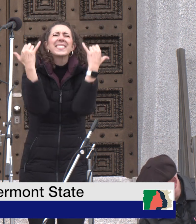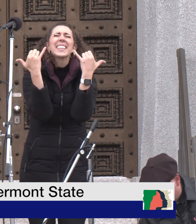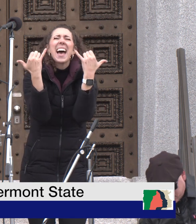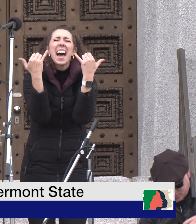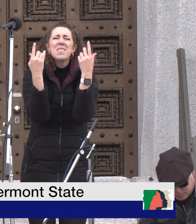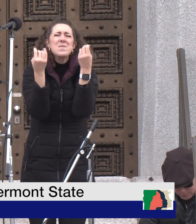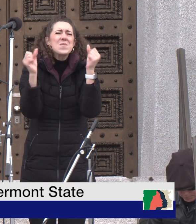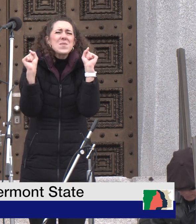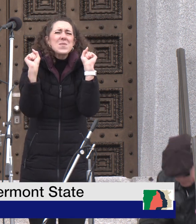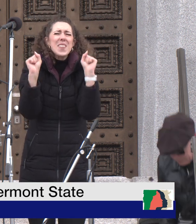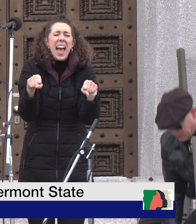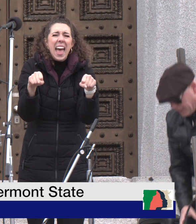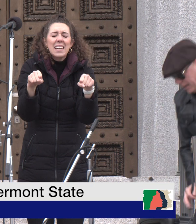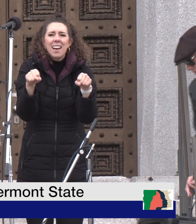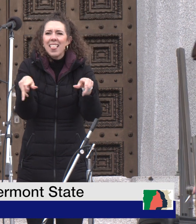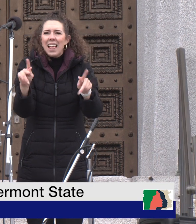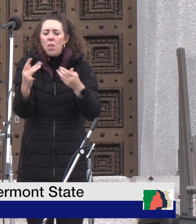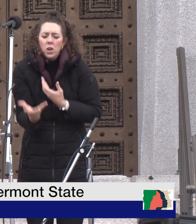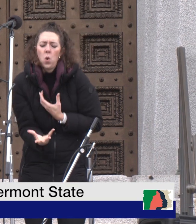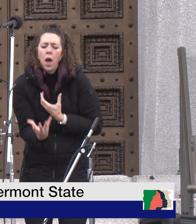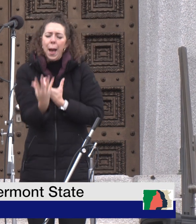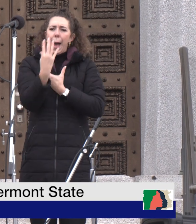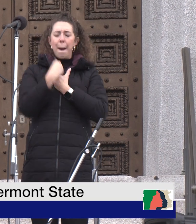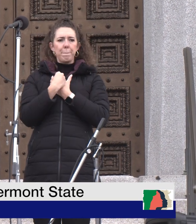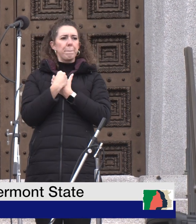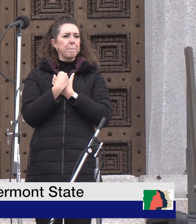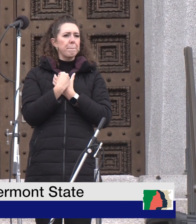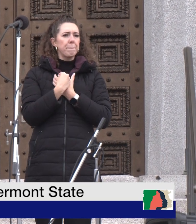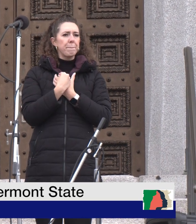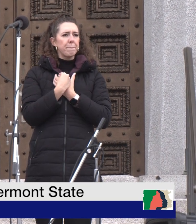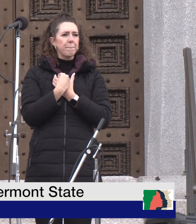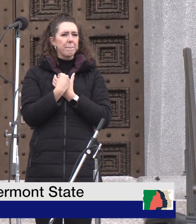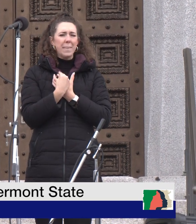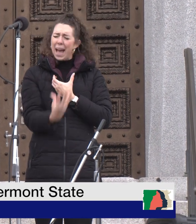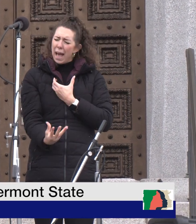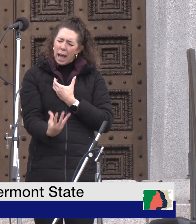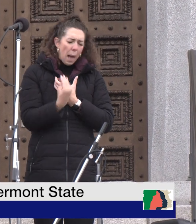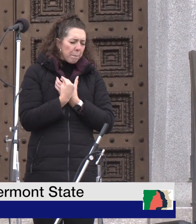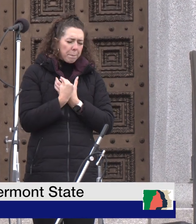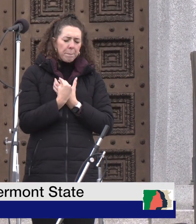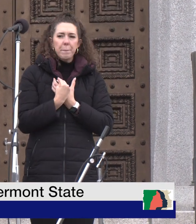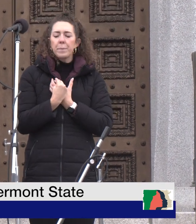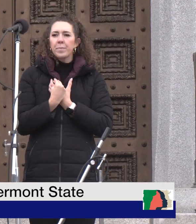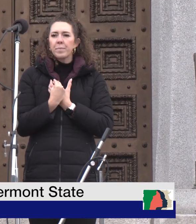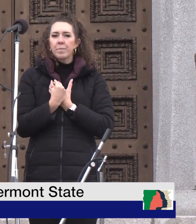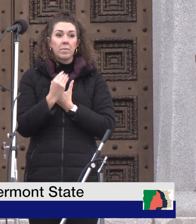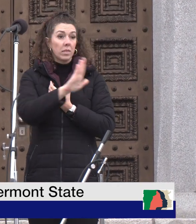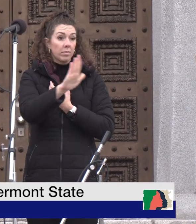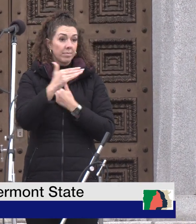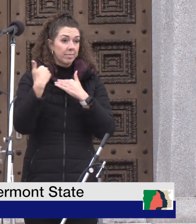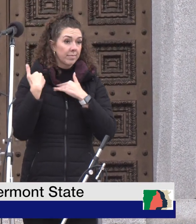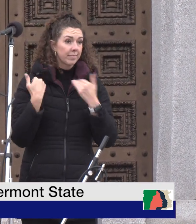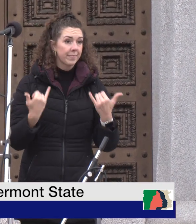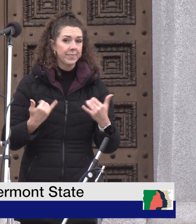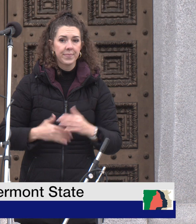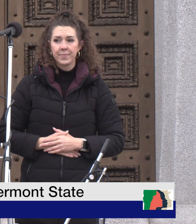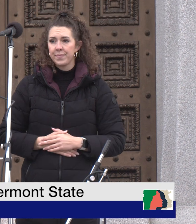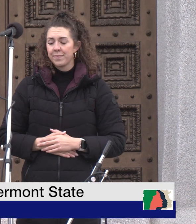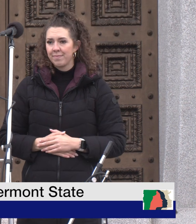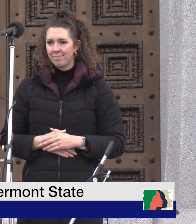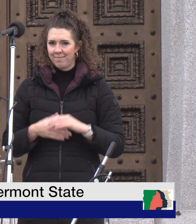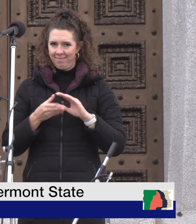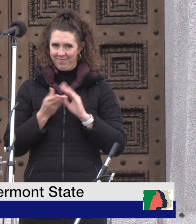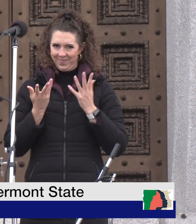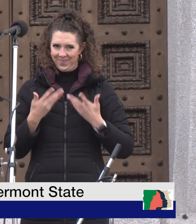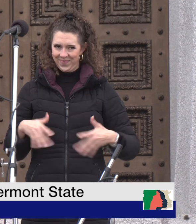then we have to be it. So bringing that forward is our biggest task. With that said, I'm